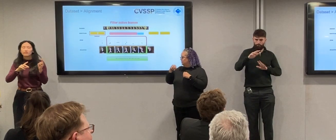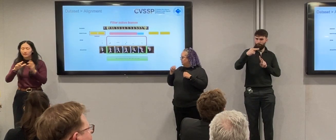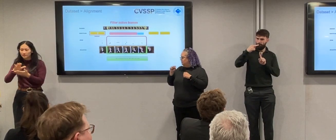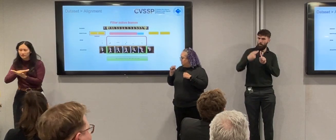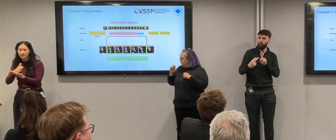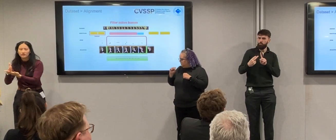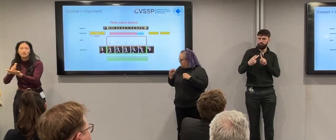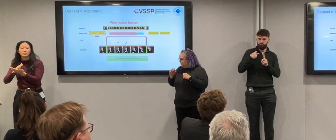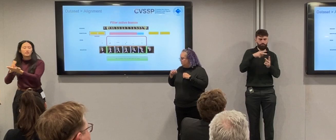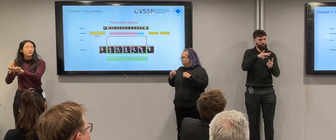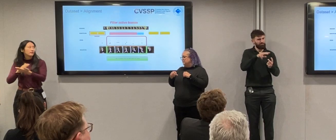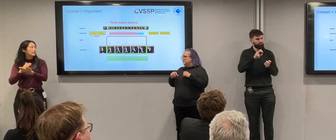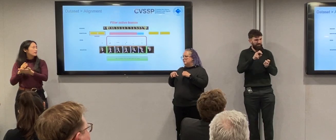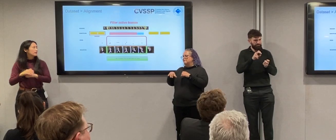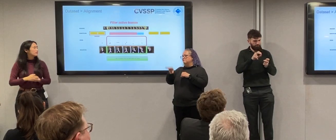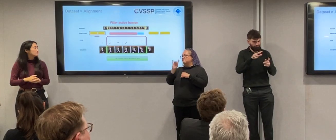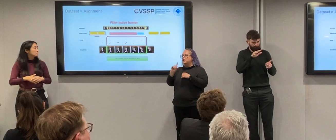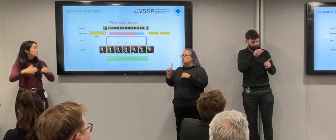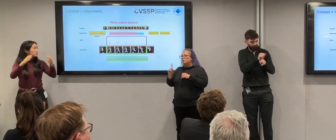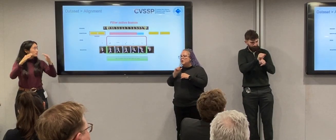where the sequence is actively signed.